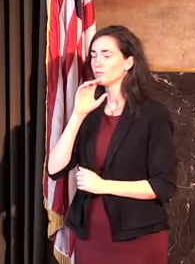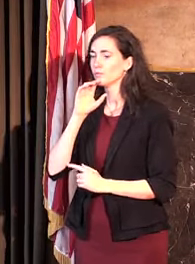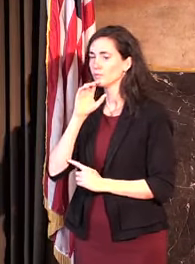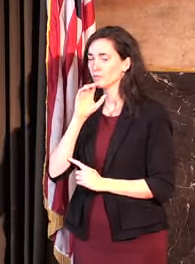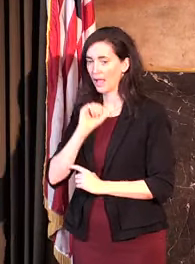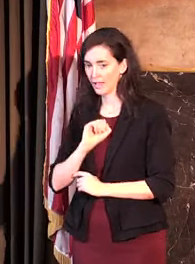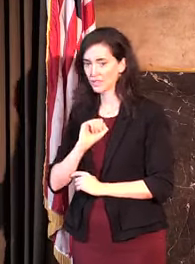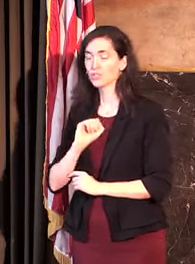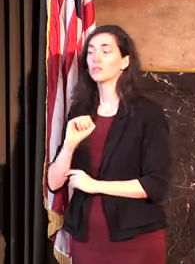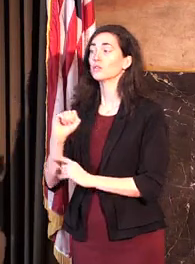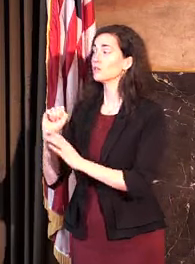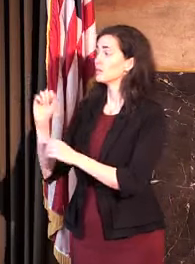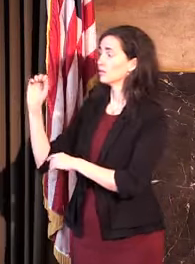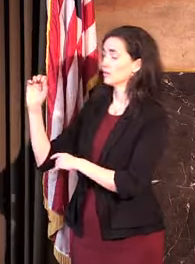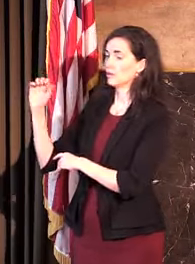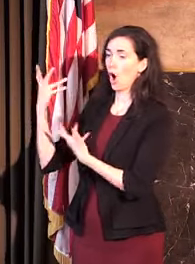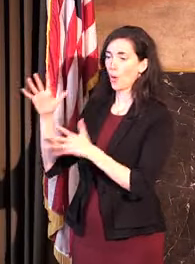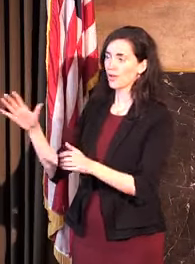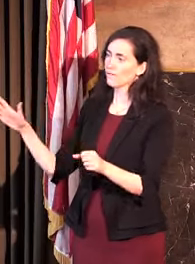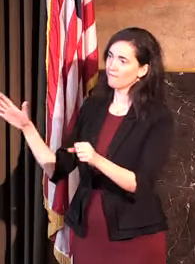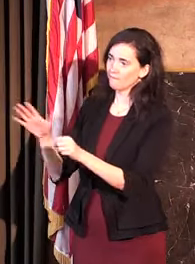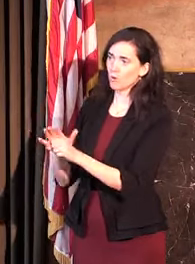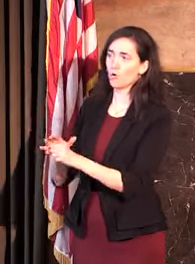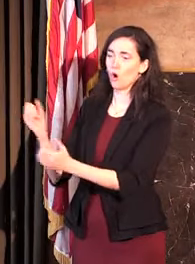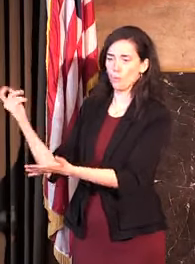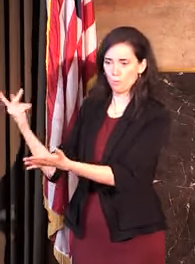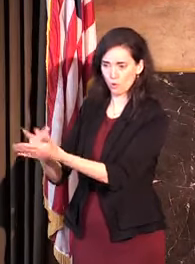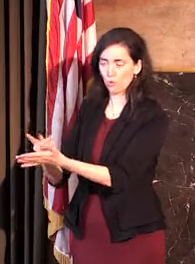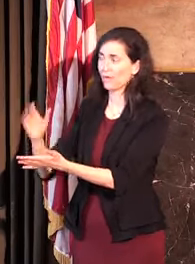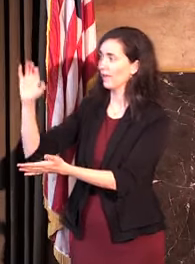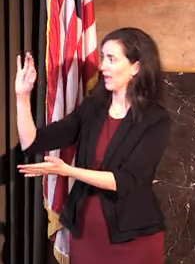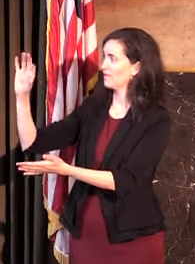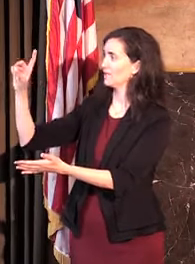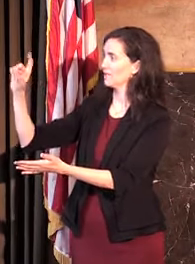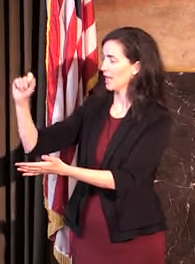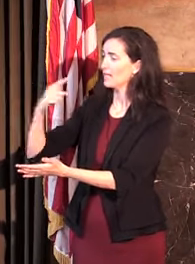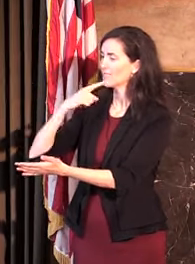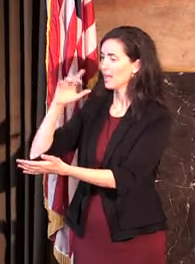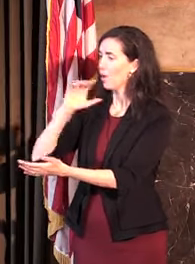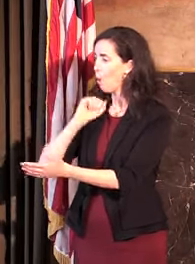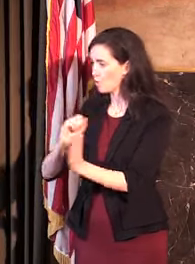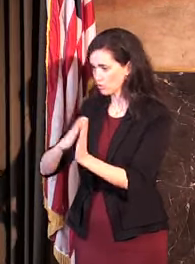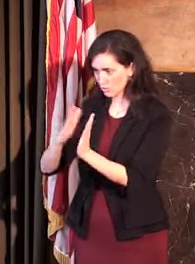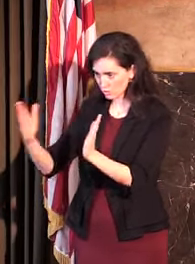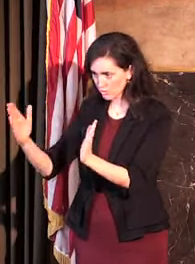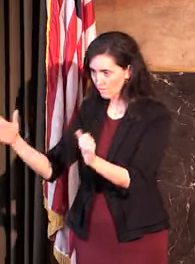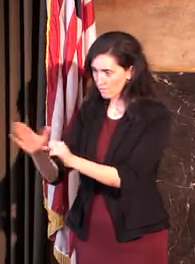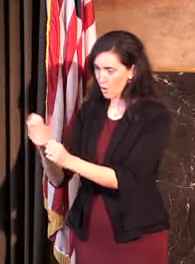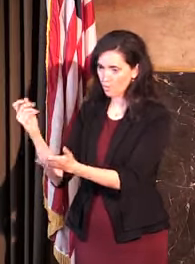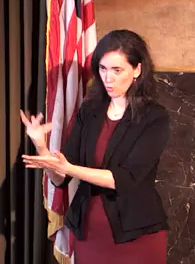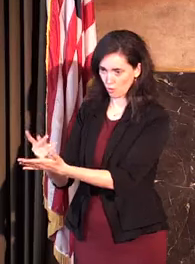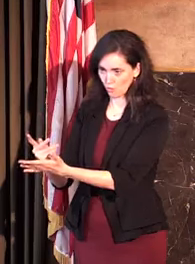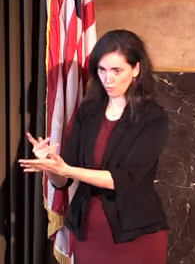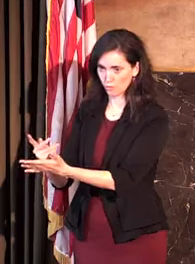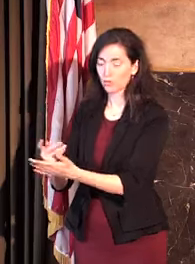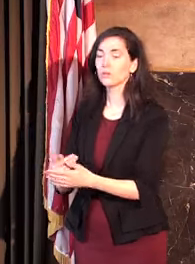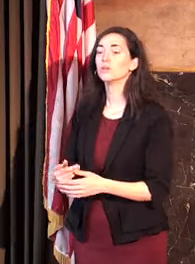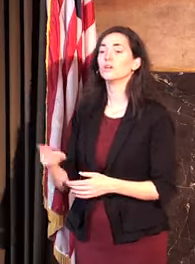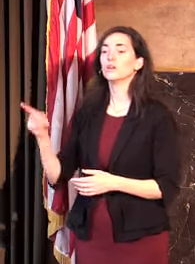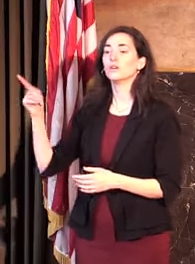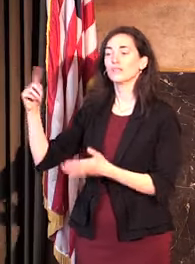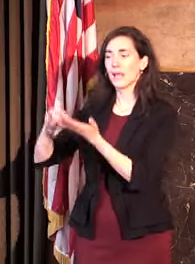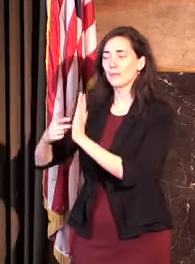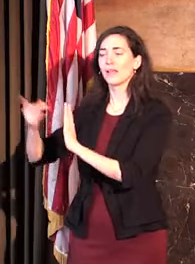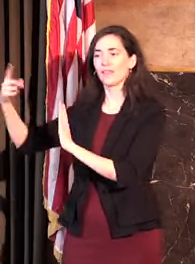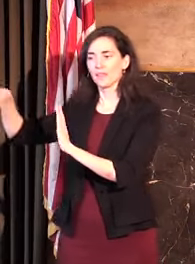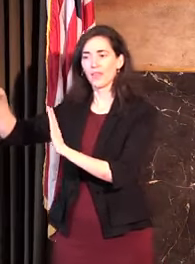full licensure and an approval from the FDA. This is the absolute highest bar of safety and